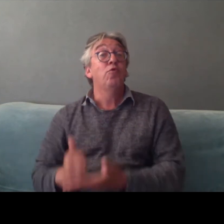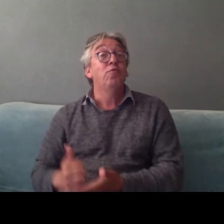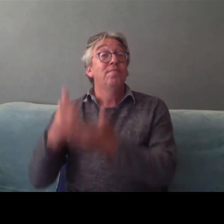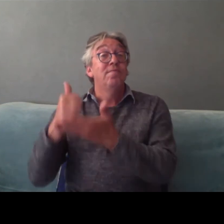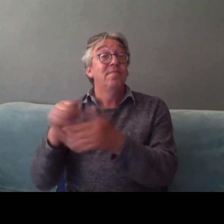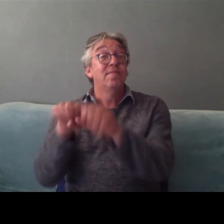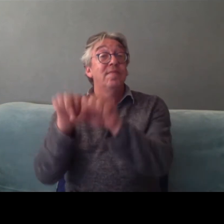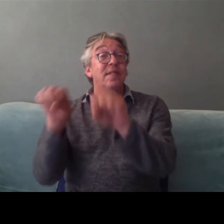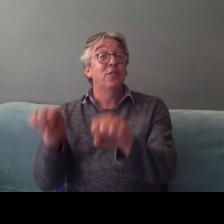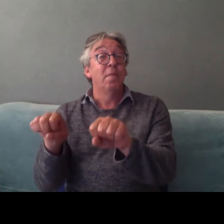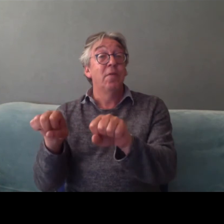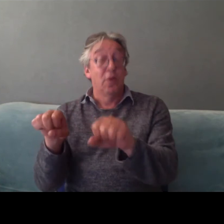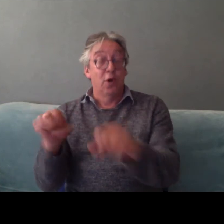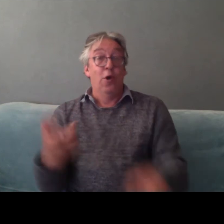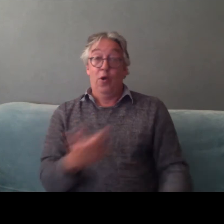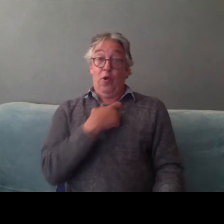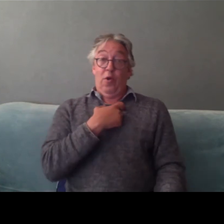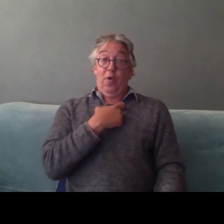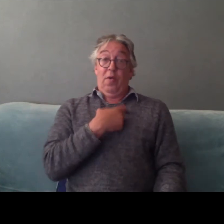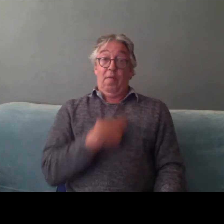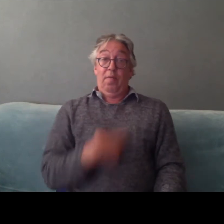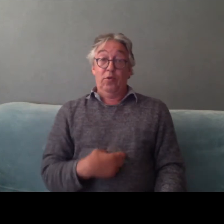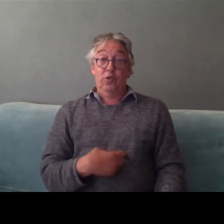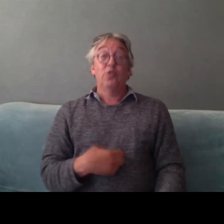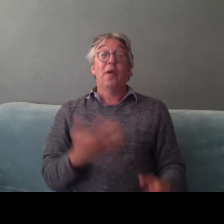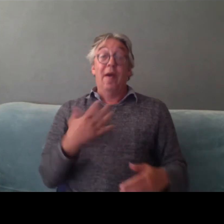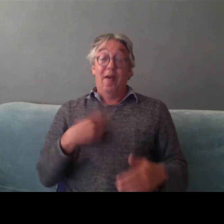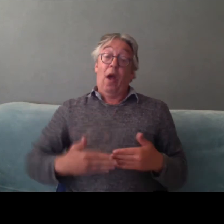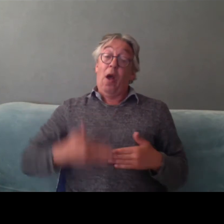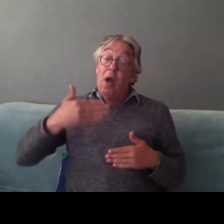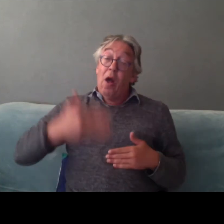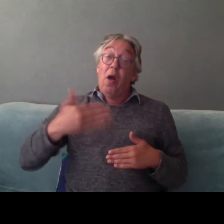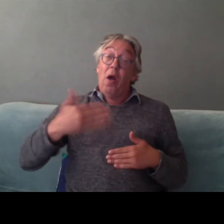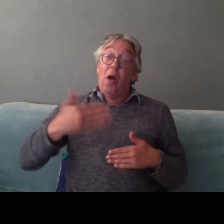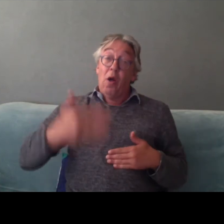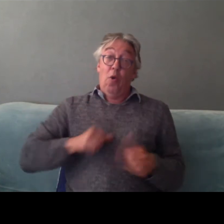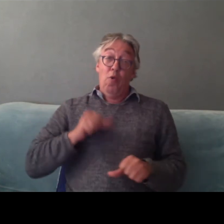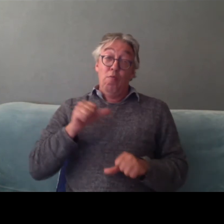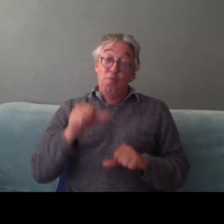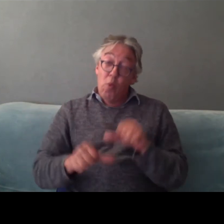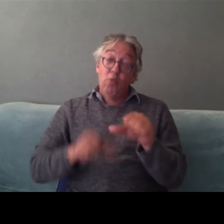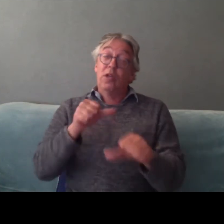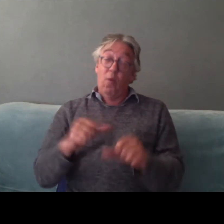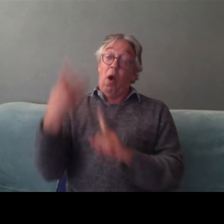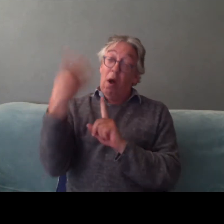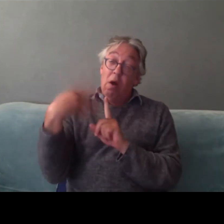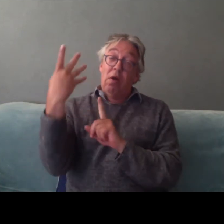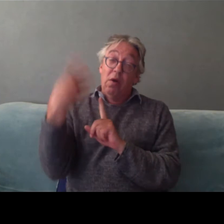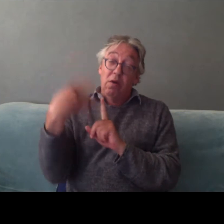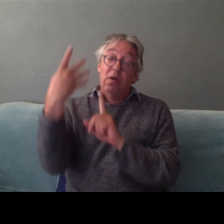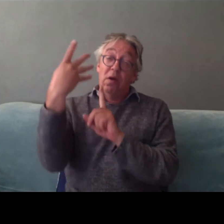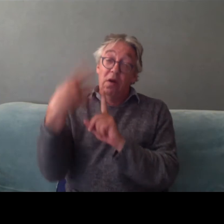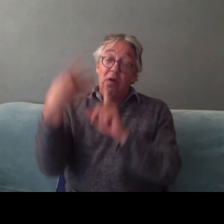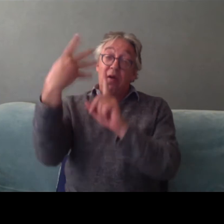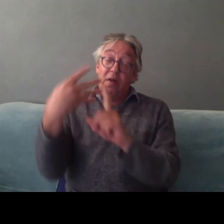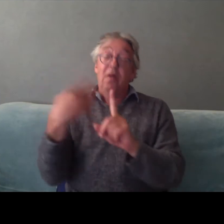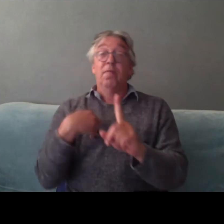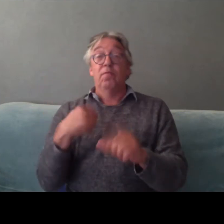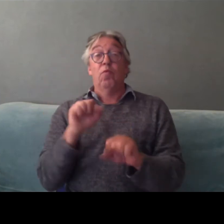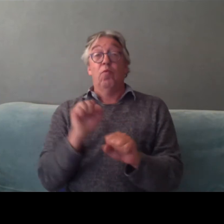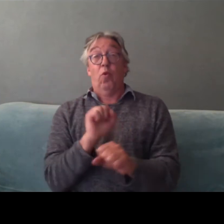a long, sustained process of exploring options in the employment system, but before any determination